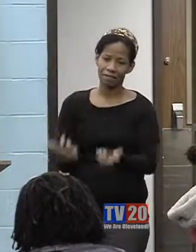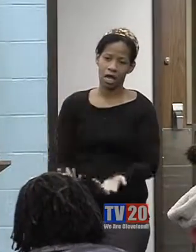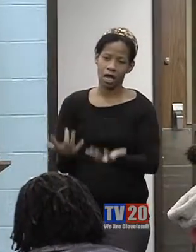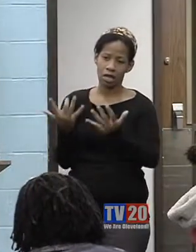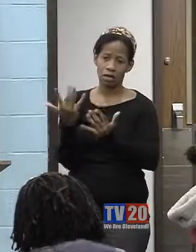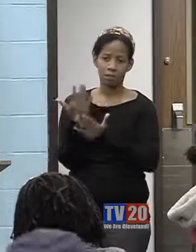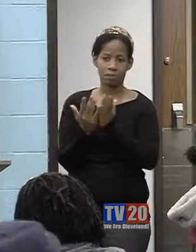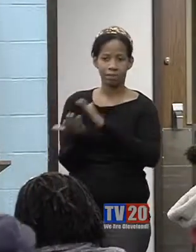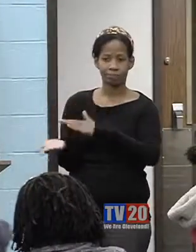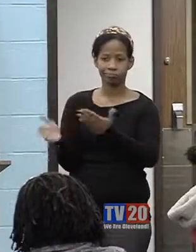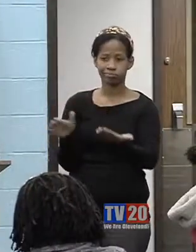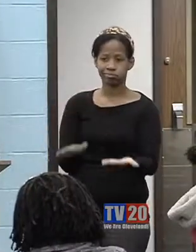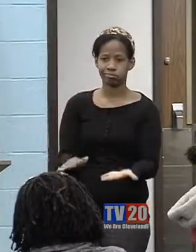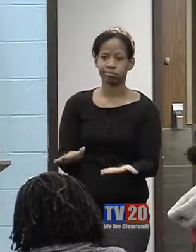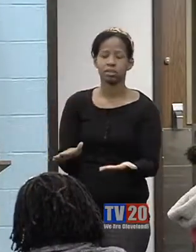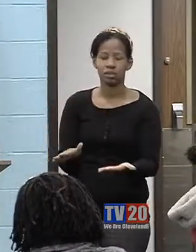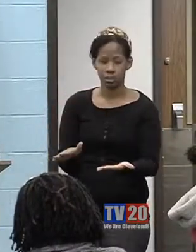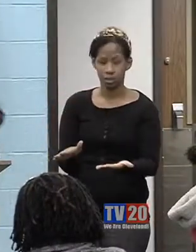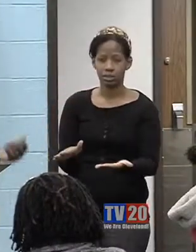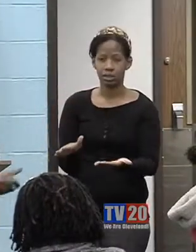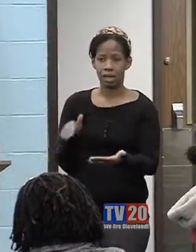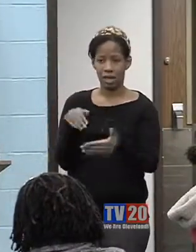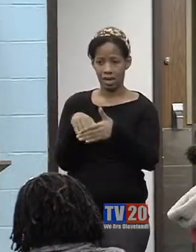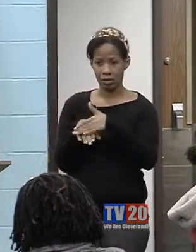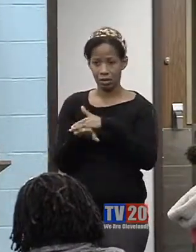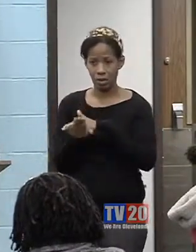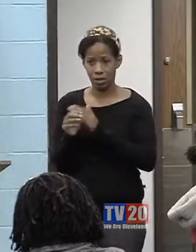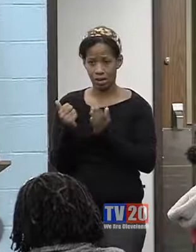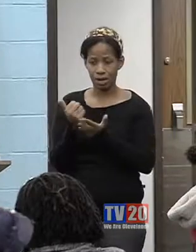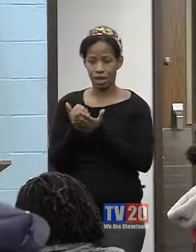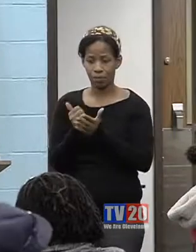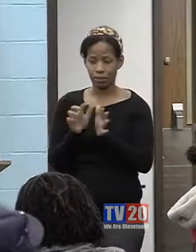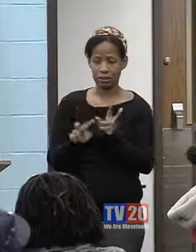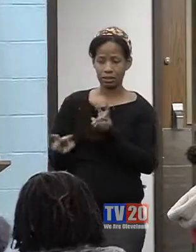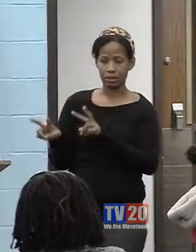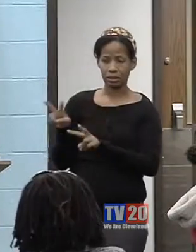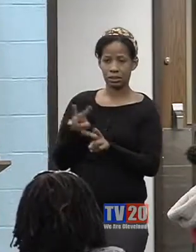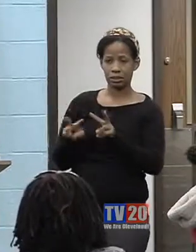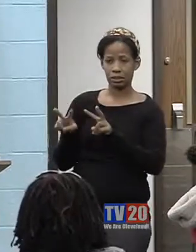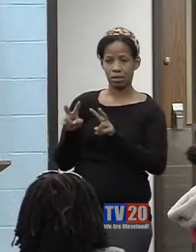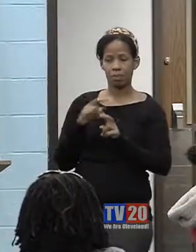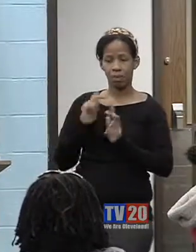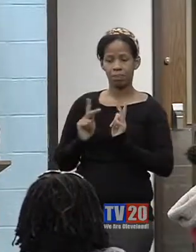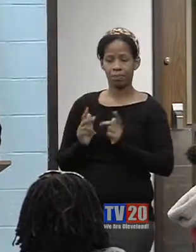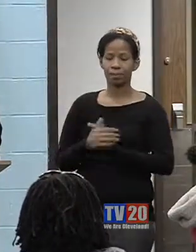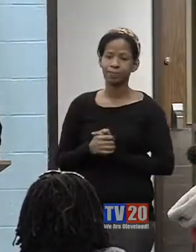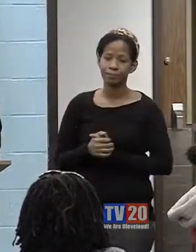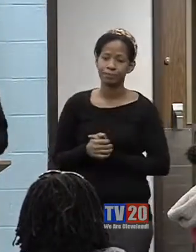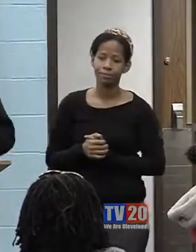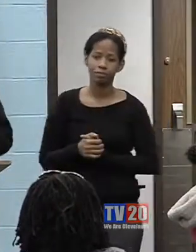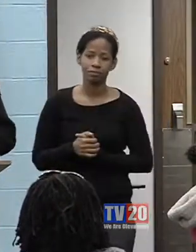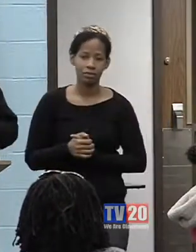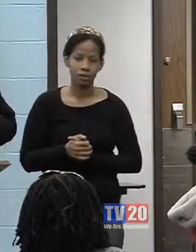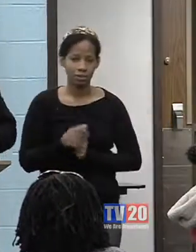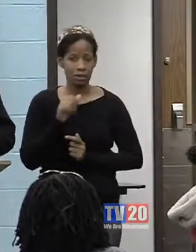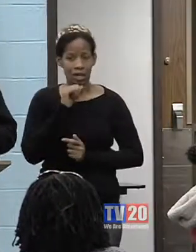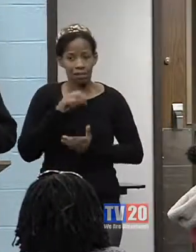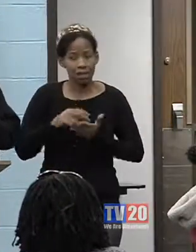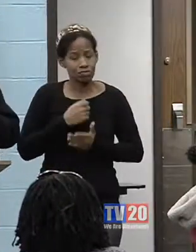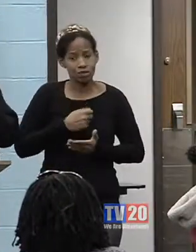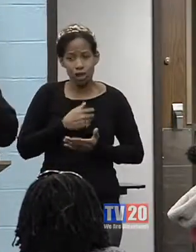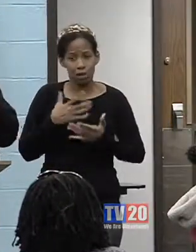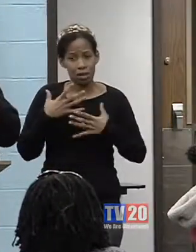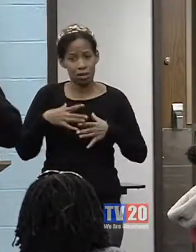fatalities there, but I had to go in and help out with the with my residents. So I meant no disrespect like this,